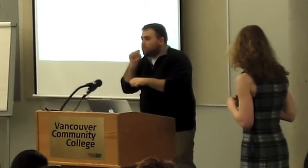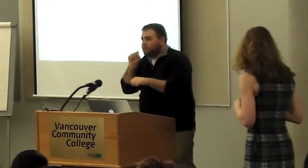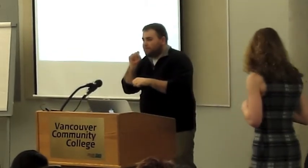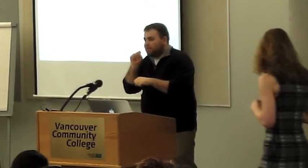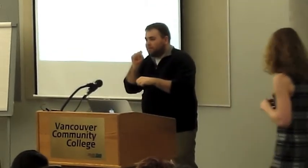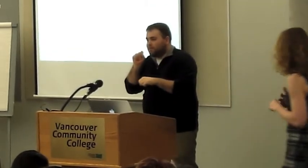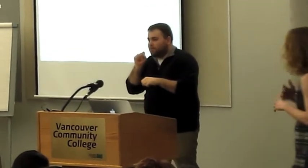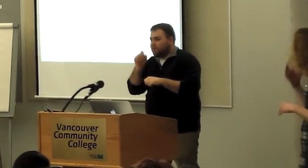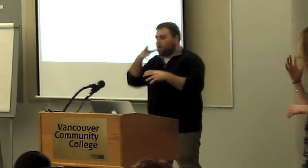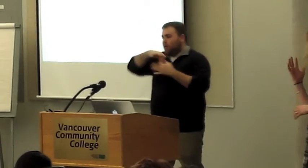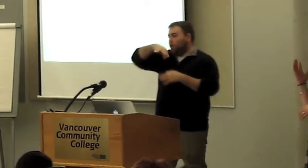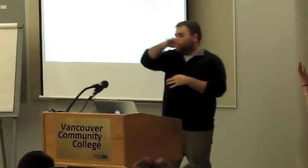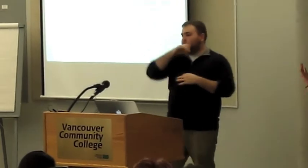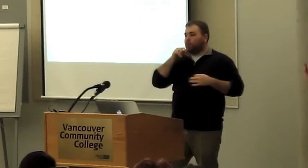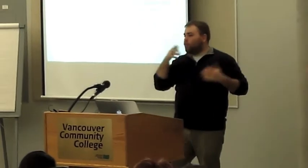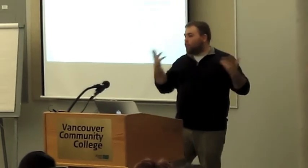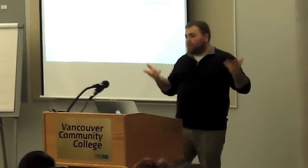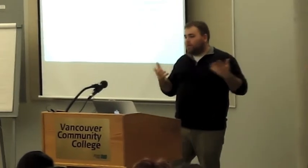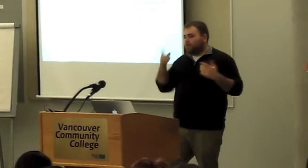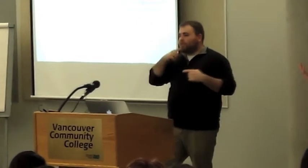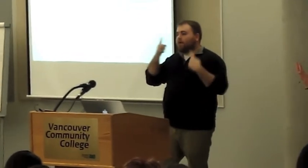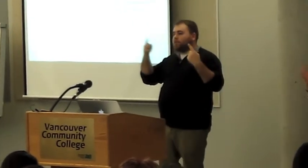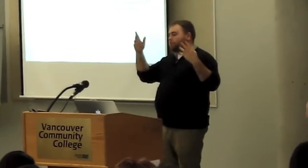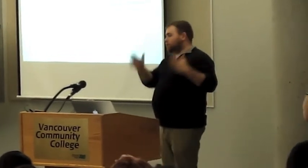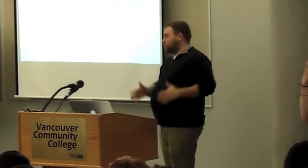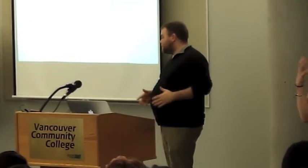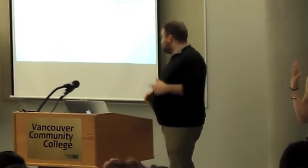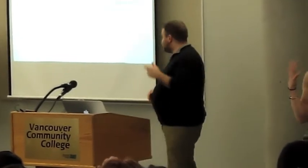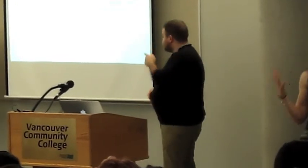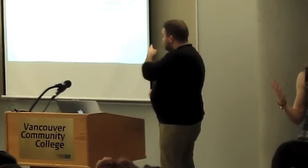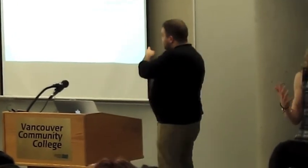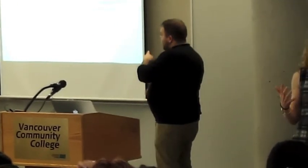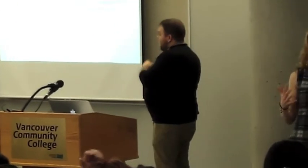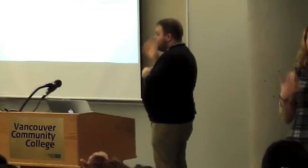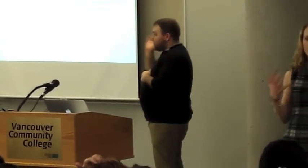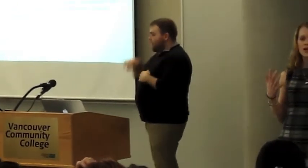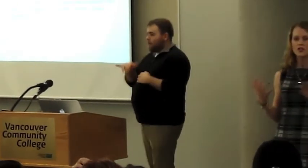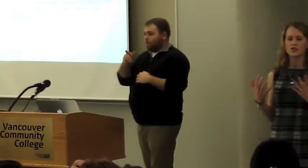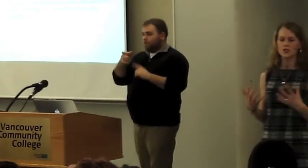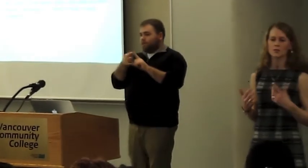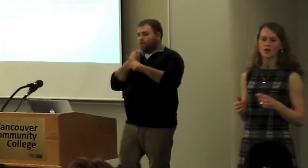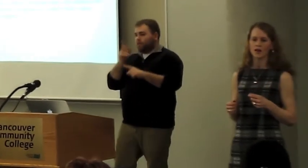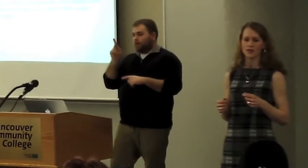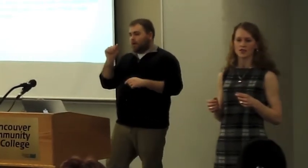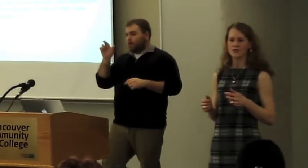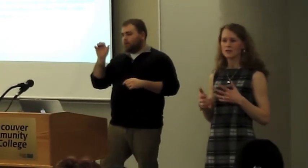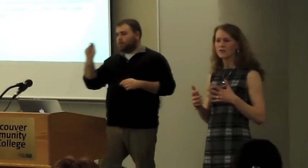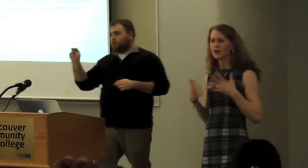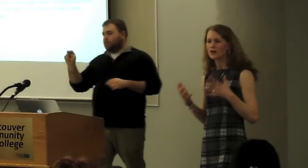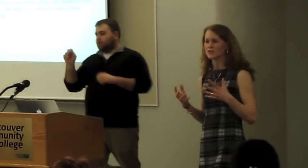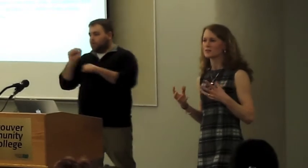the quotes that's been taken out of Kieran's work, and it's been used a lot, that all knowledge is human